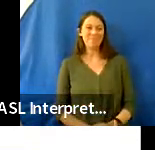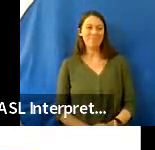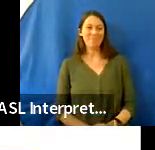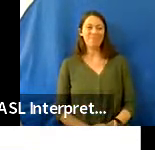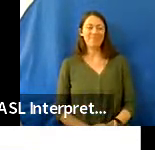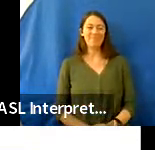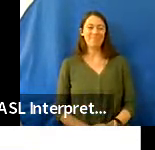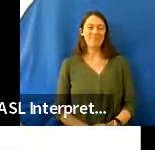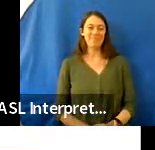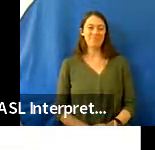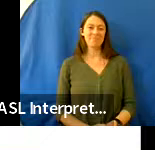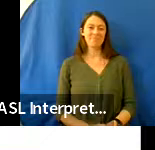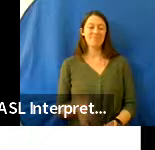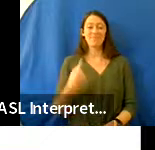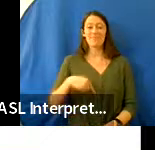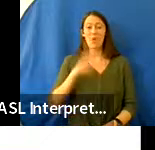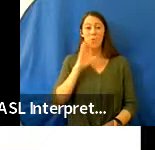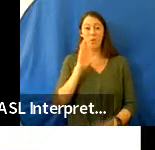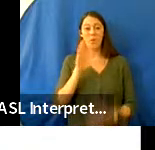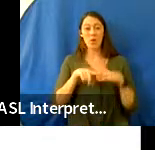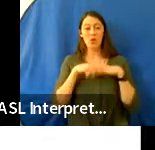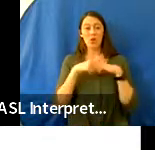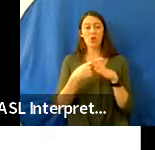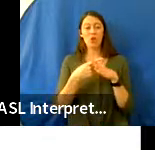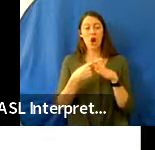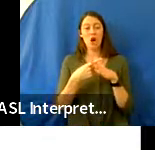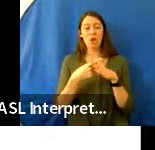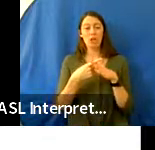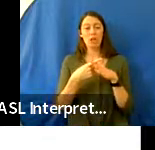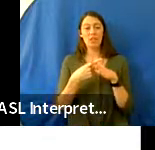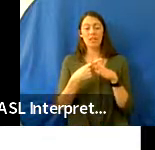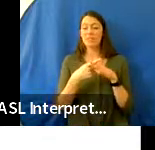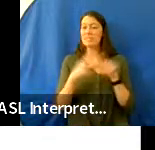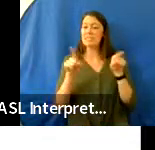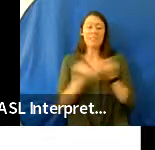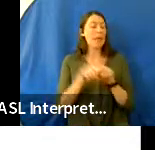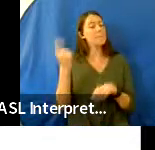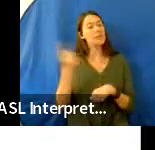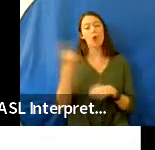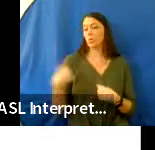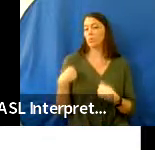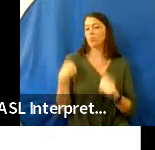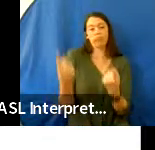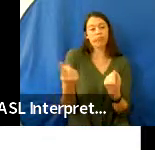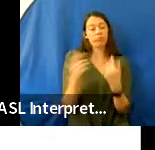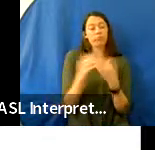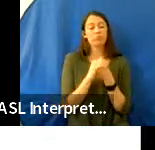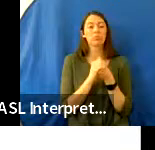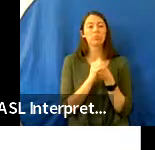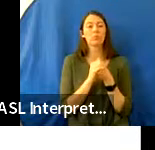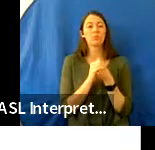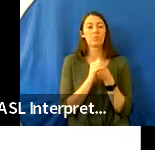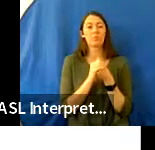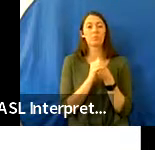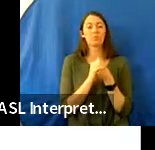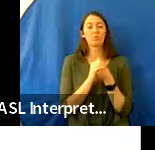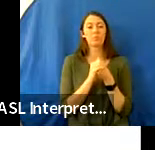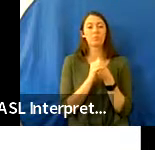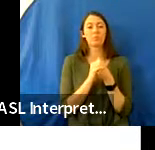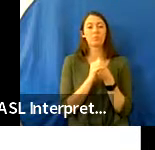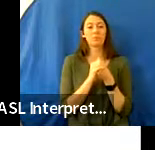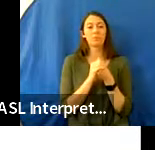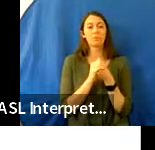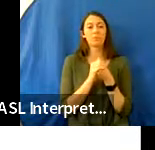We're going to start by giving, update as we always do. And I think that,